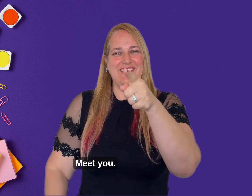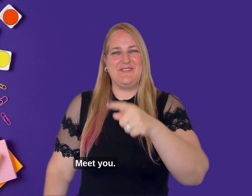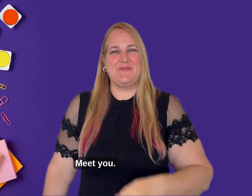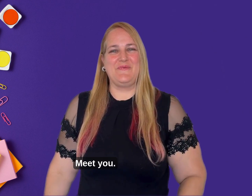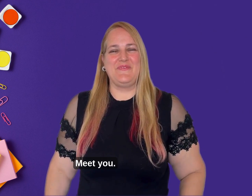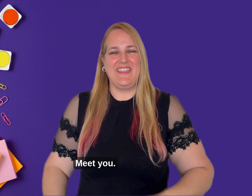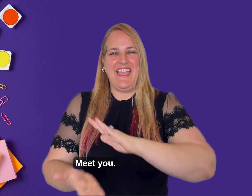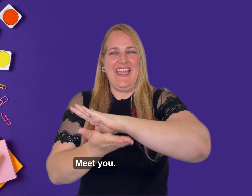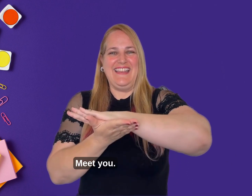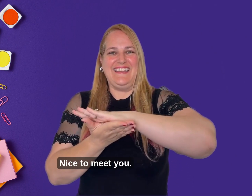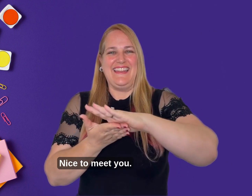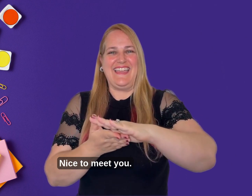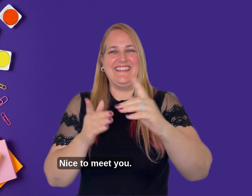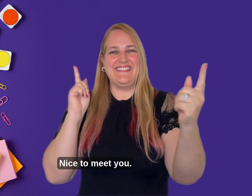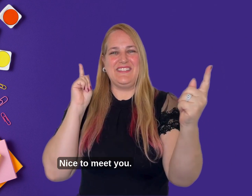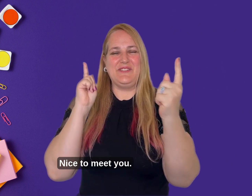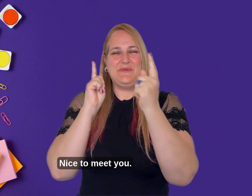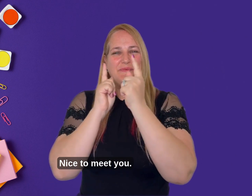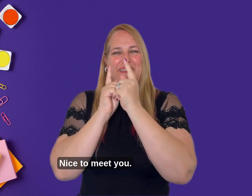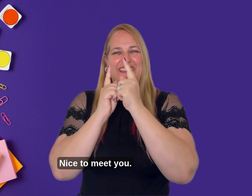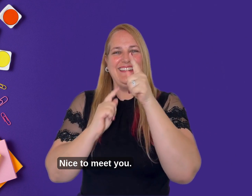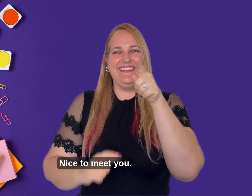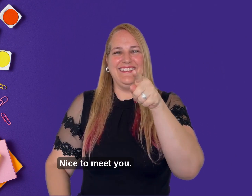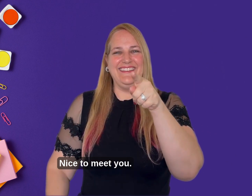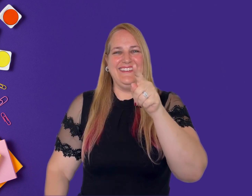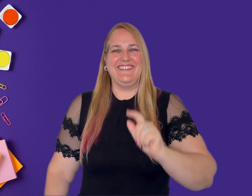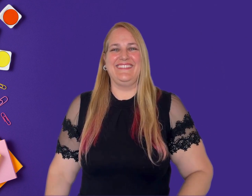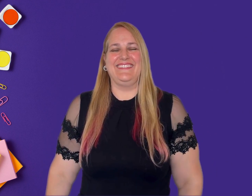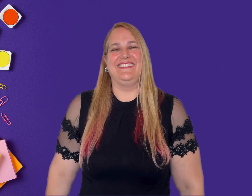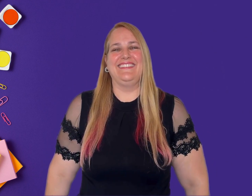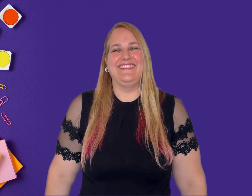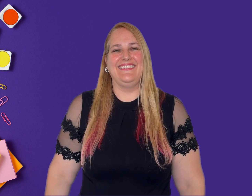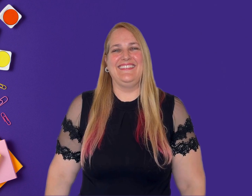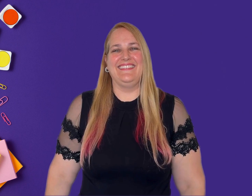you. Nice to meet you.